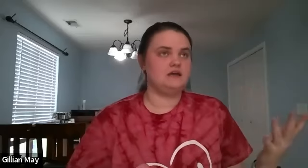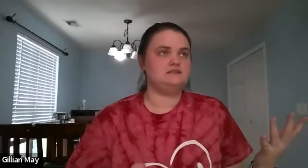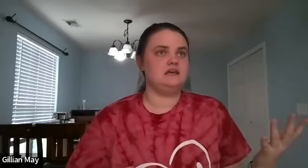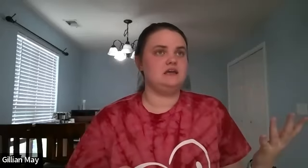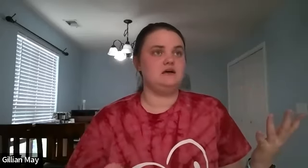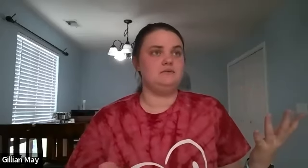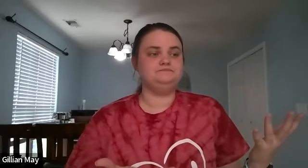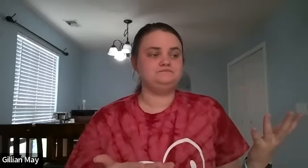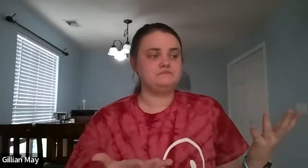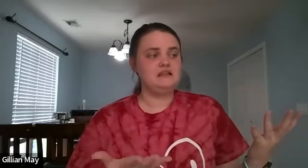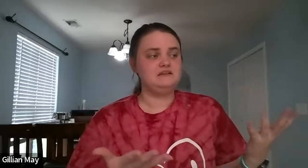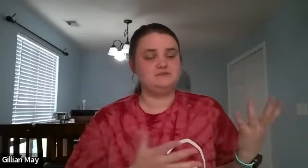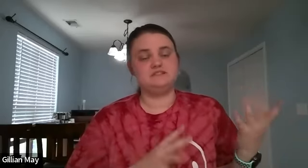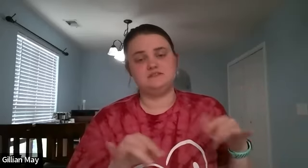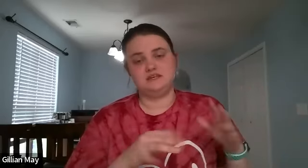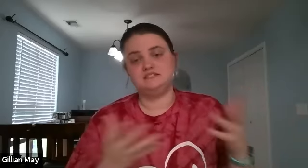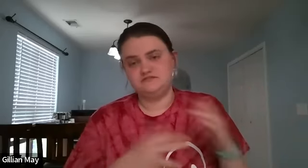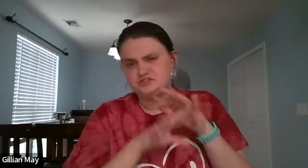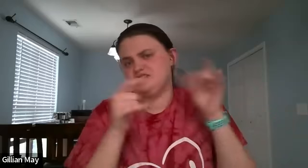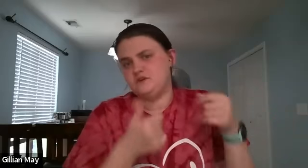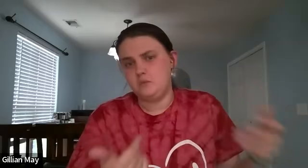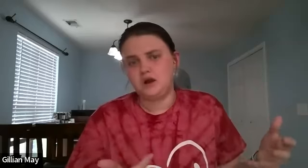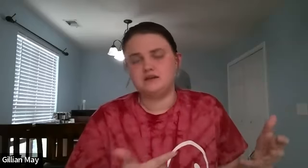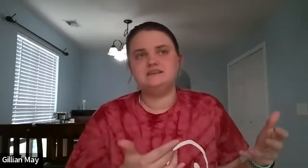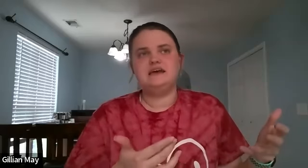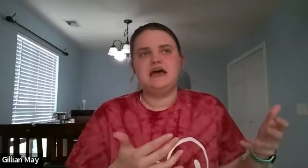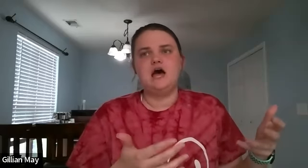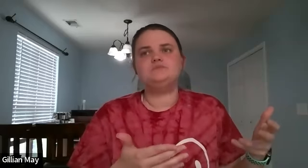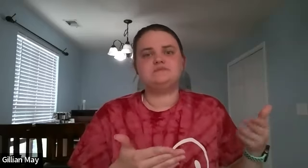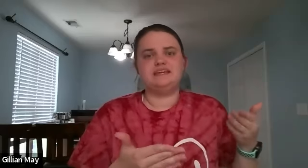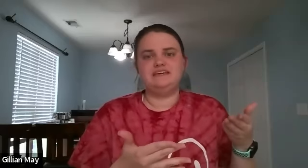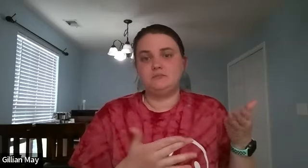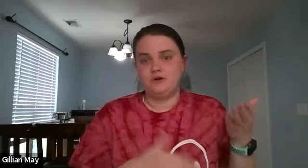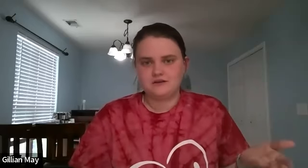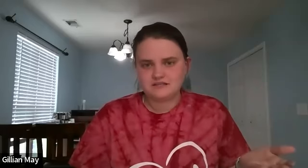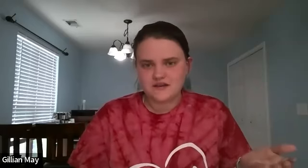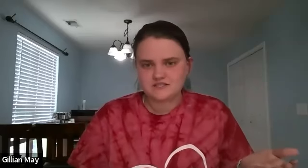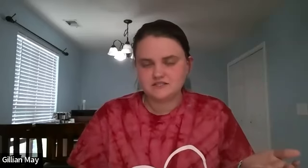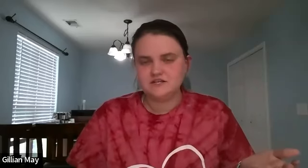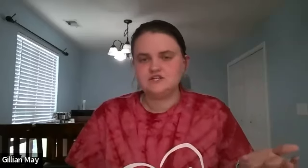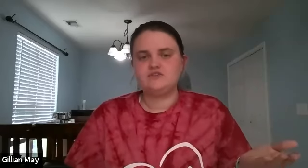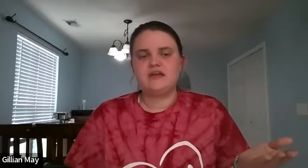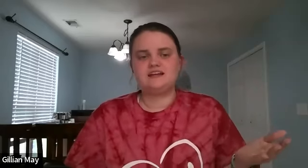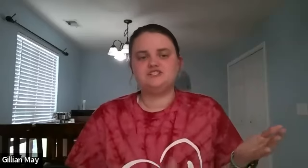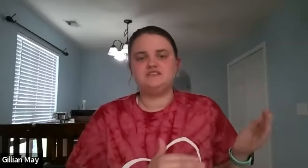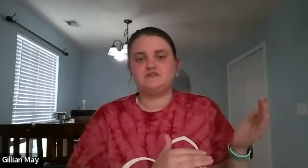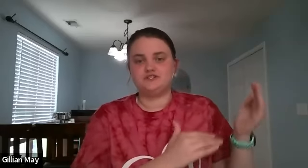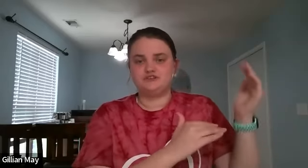signs, different types of like just a few words helps them like get their point across faster. So they actually, their frustrations